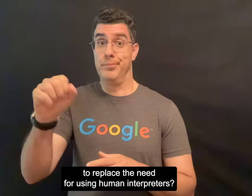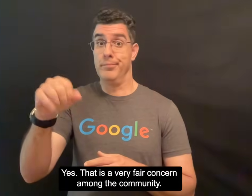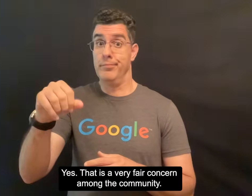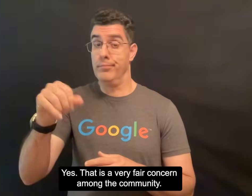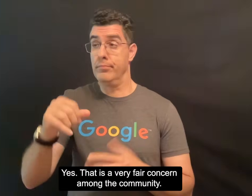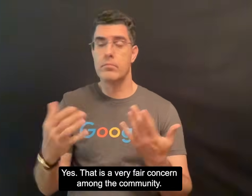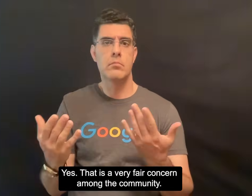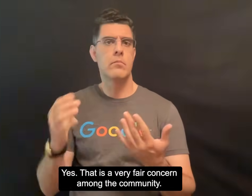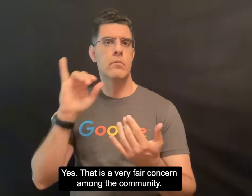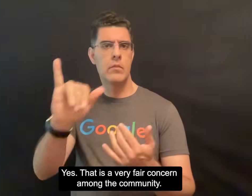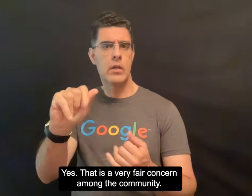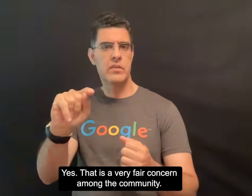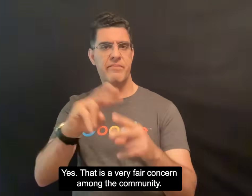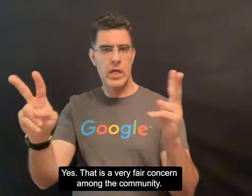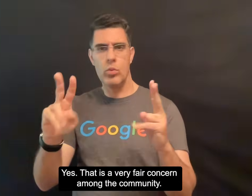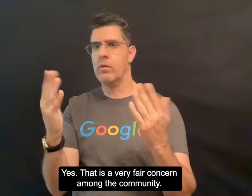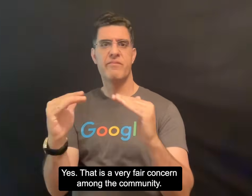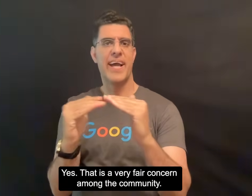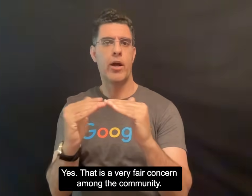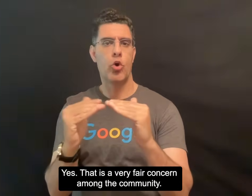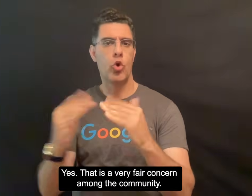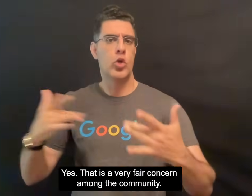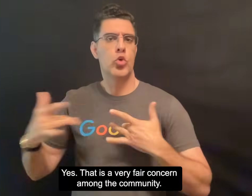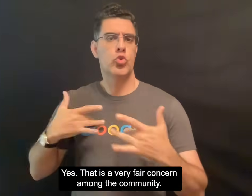Yes, that is a very fair concern among the community.